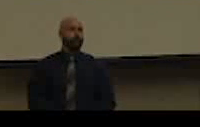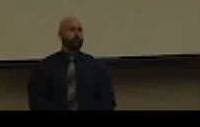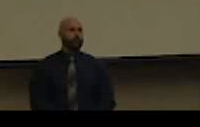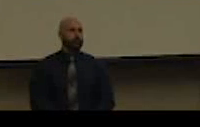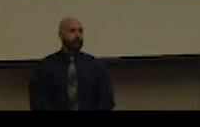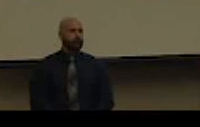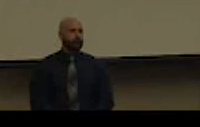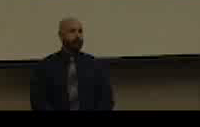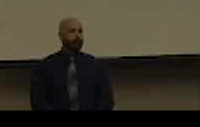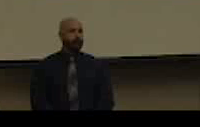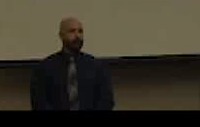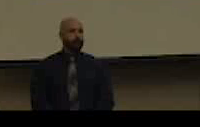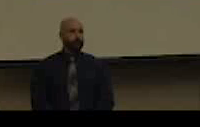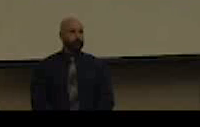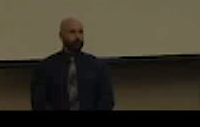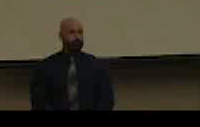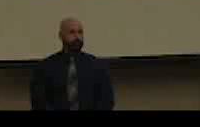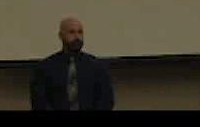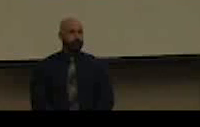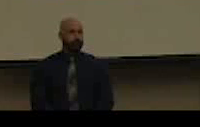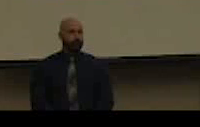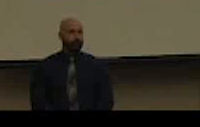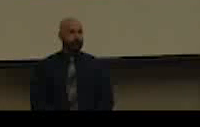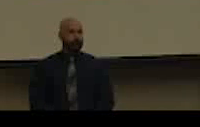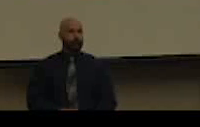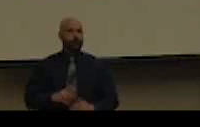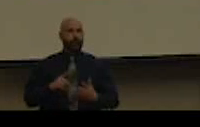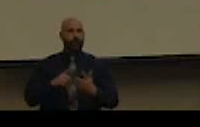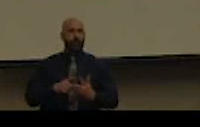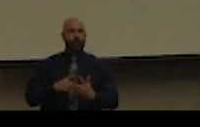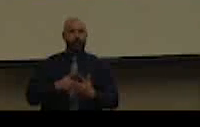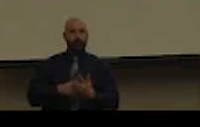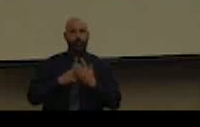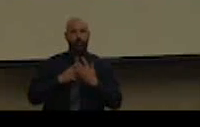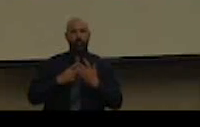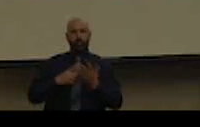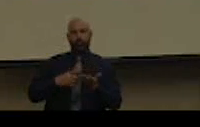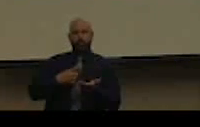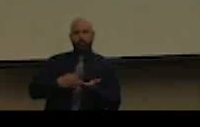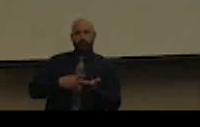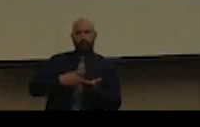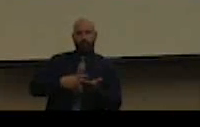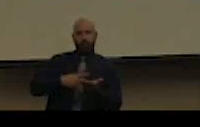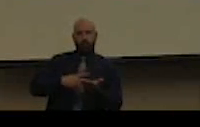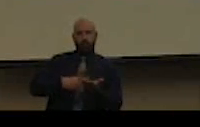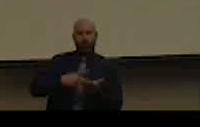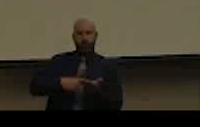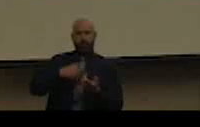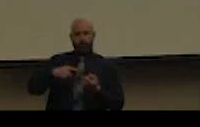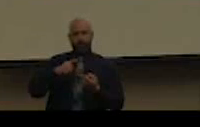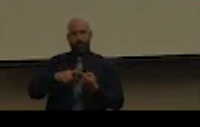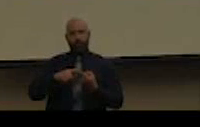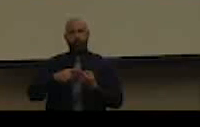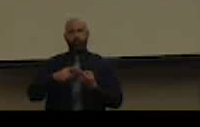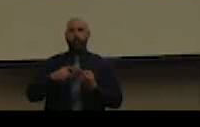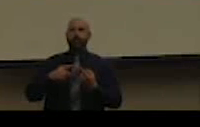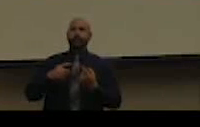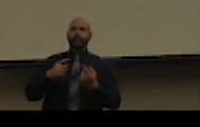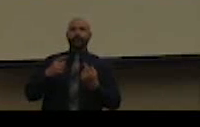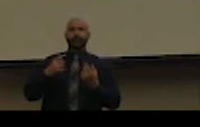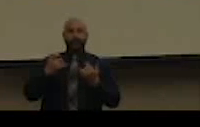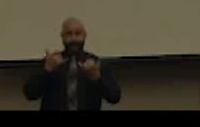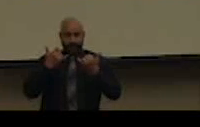essentially, from the LAB to 3 report last year and talking about the state of play. So as you know,